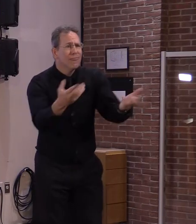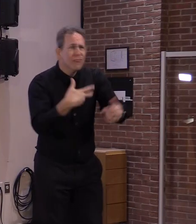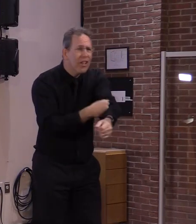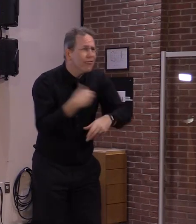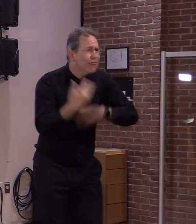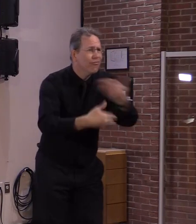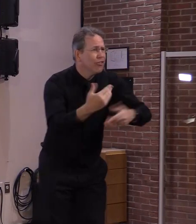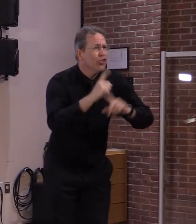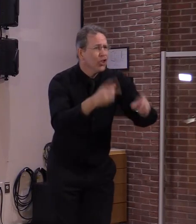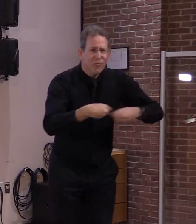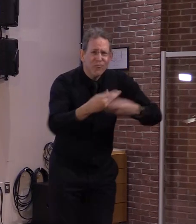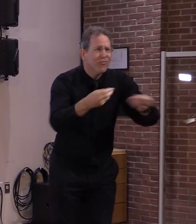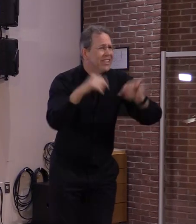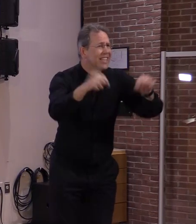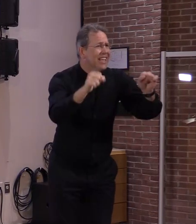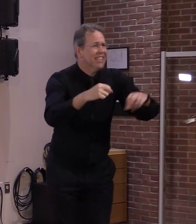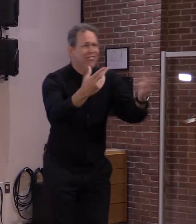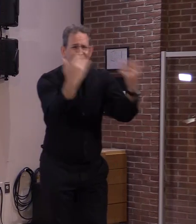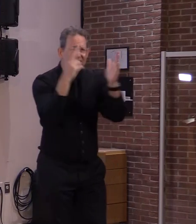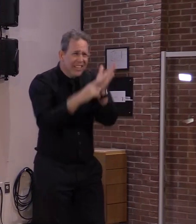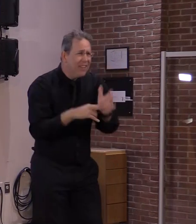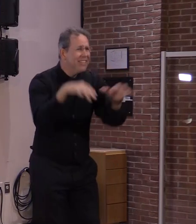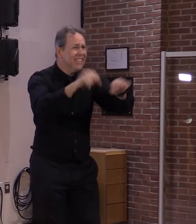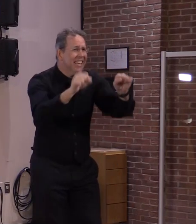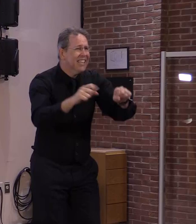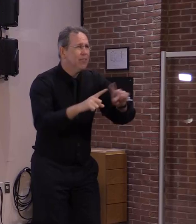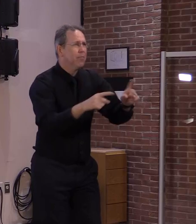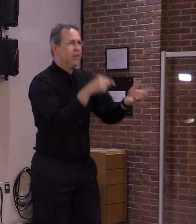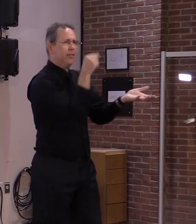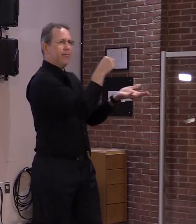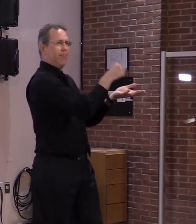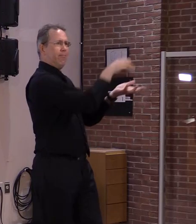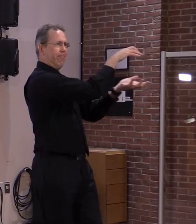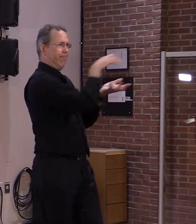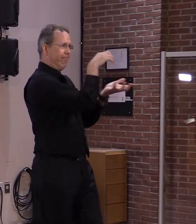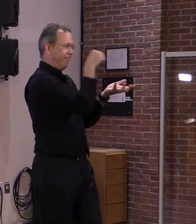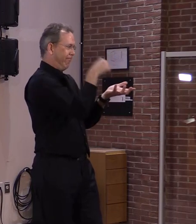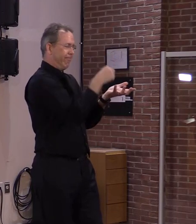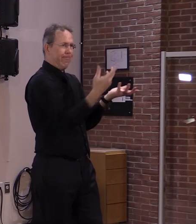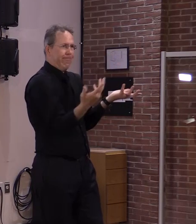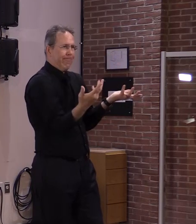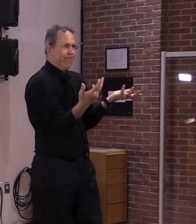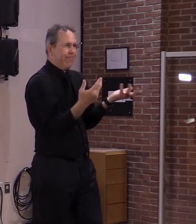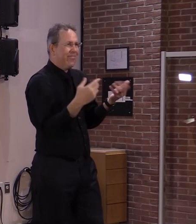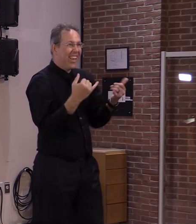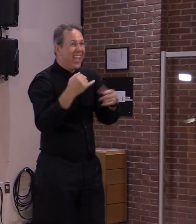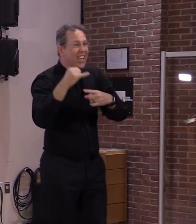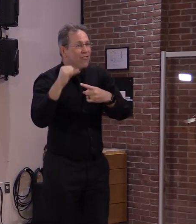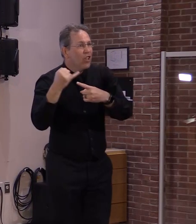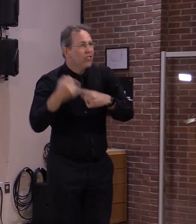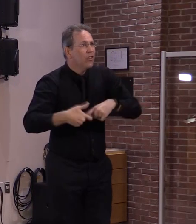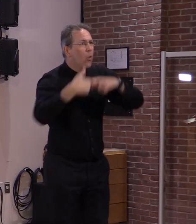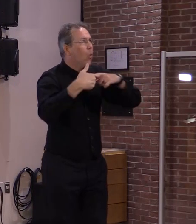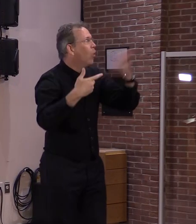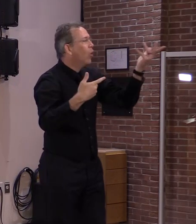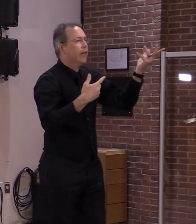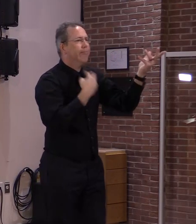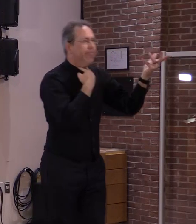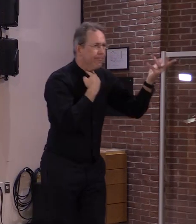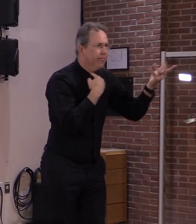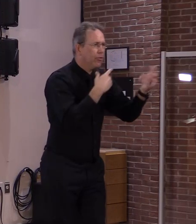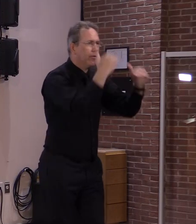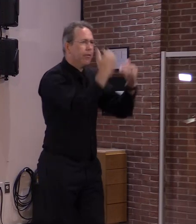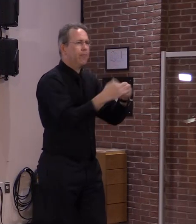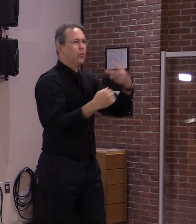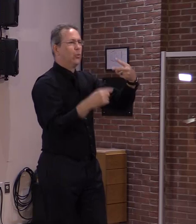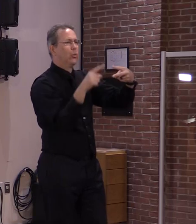the total vaccine that we have now and if Johnson & Johnson were approved. I can say that across the state, there's